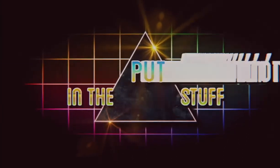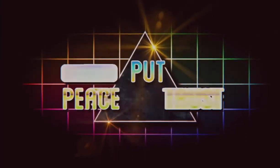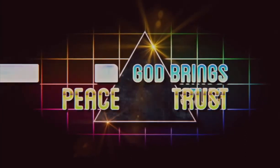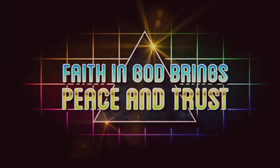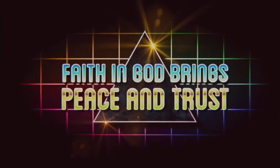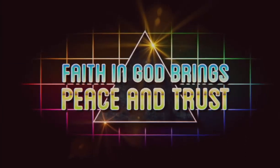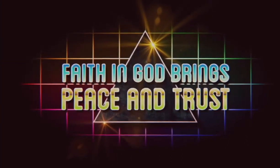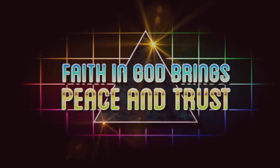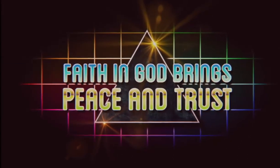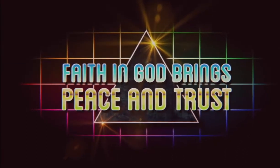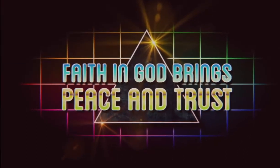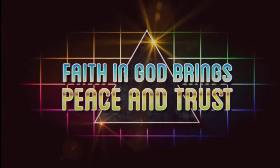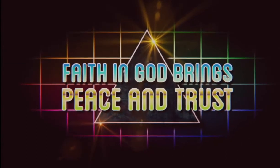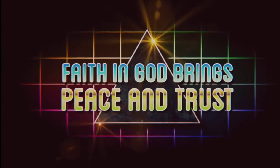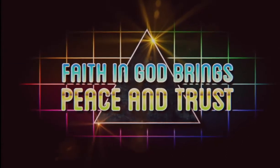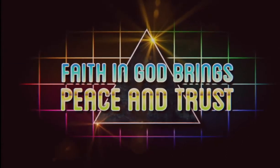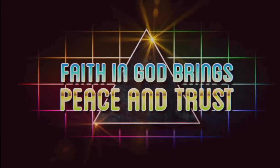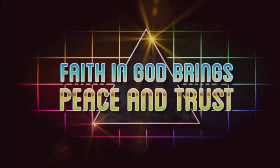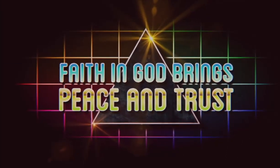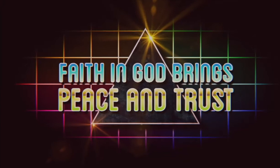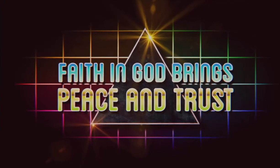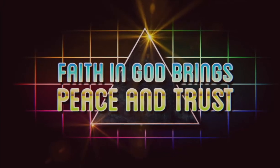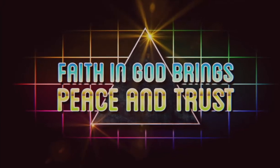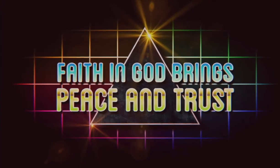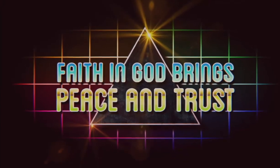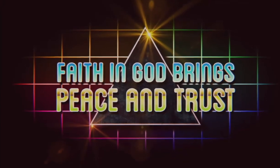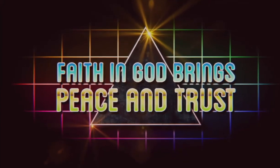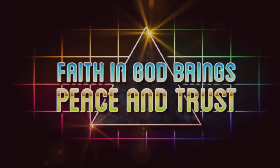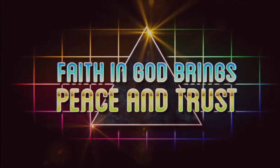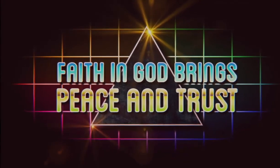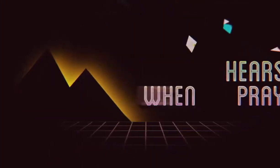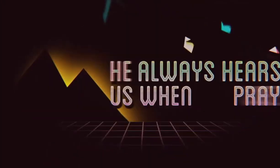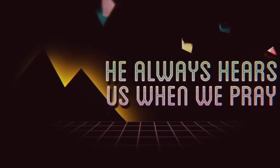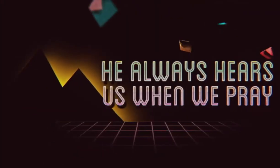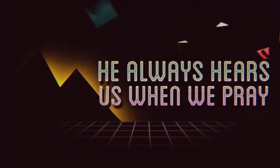stuff. Faith in God brings peace and trust.